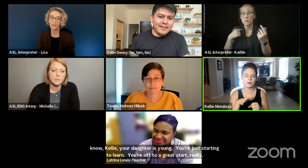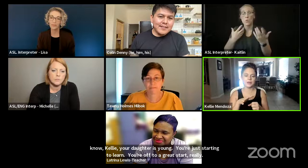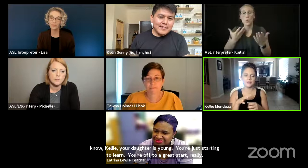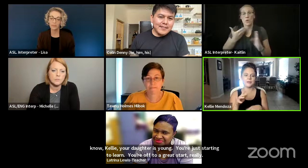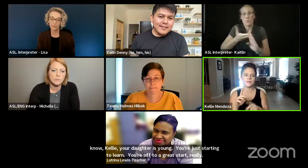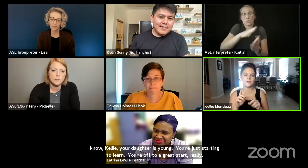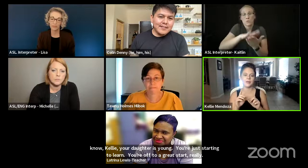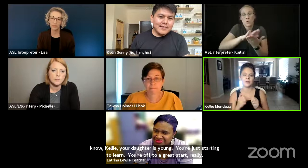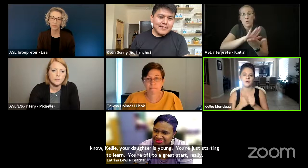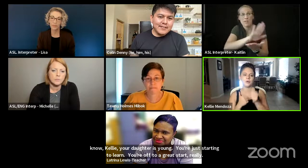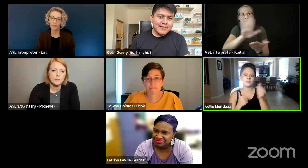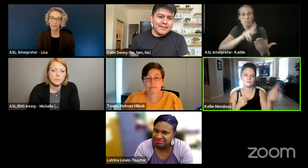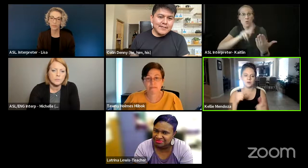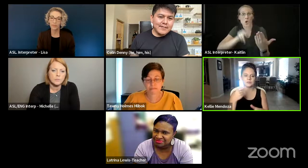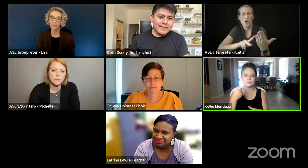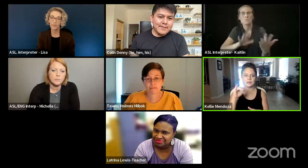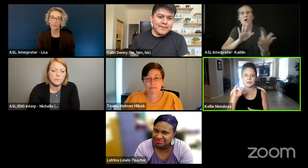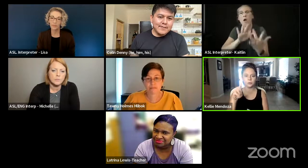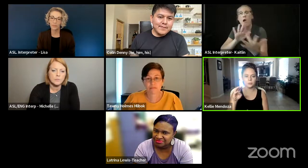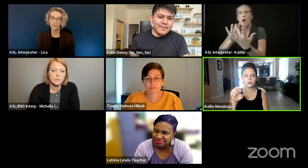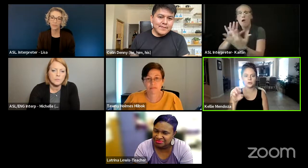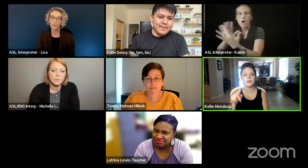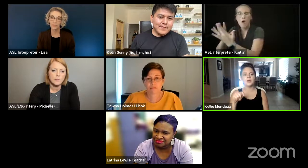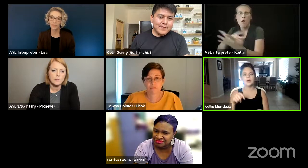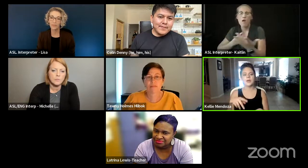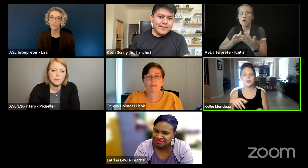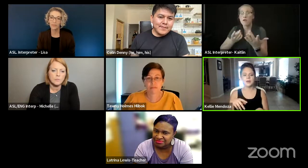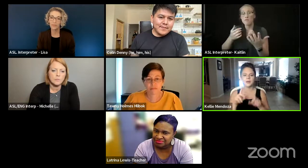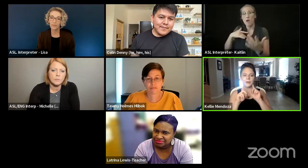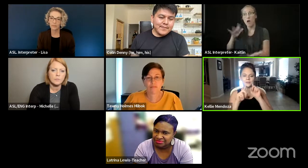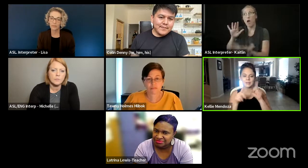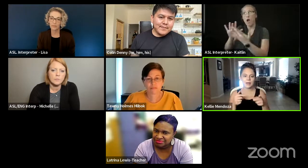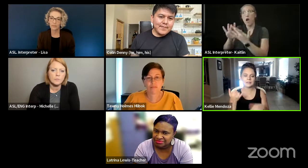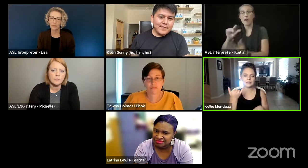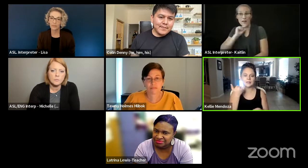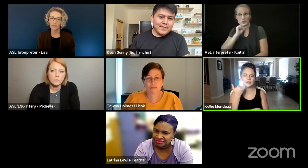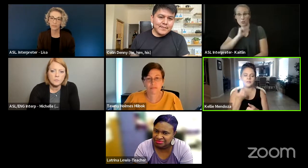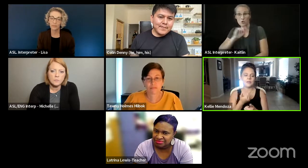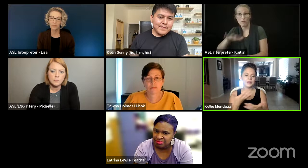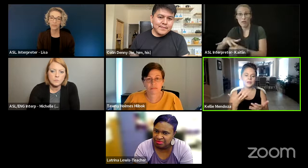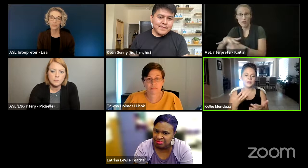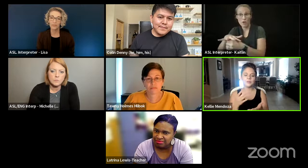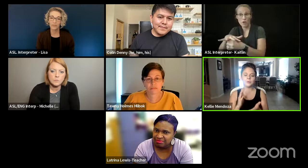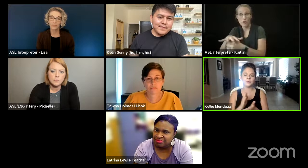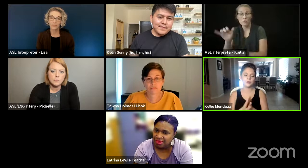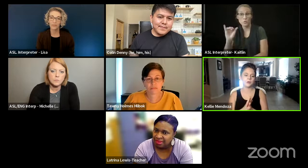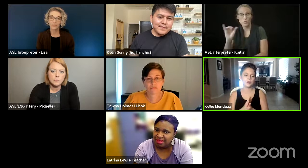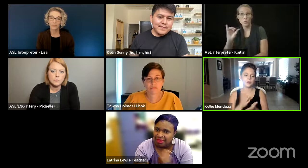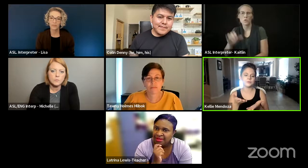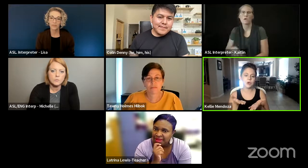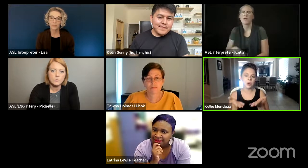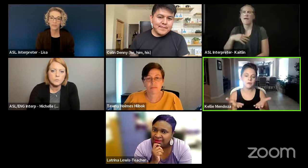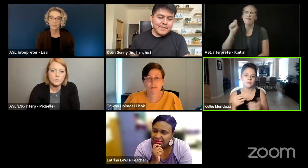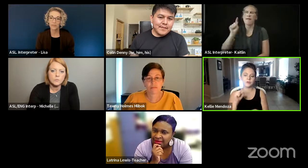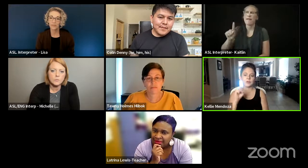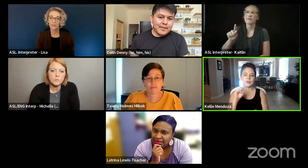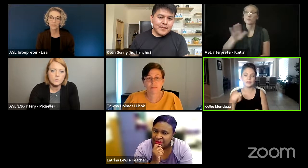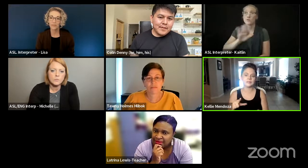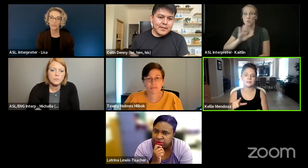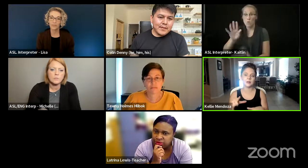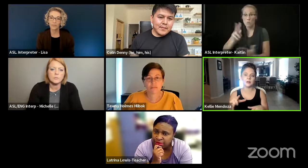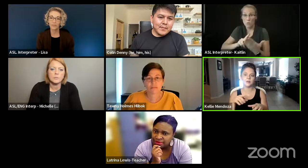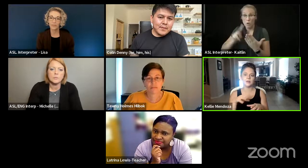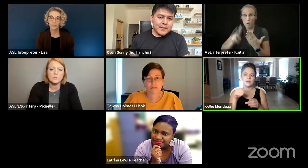the area, and even going as far as Gilbert. And I was asking if any of the programs offer